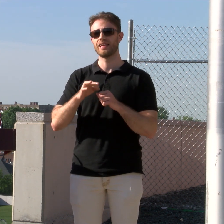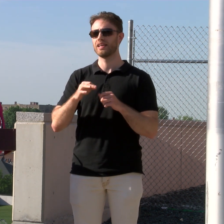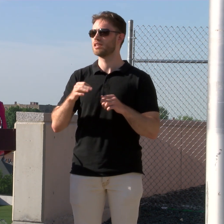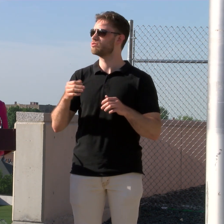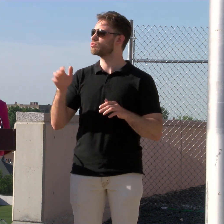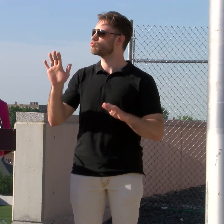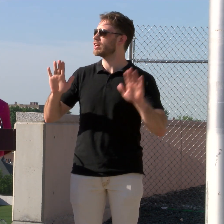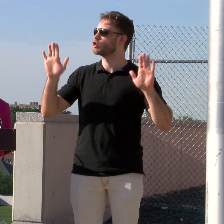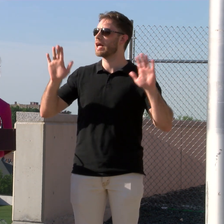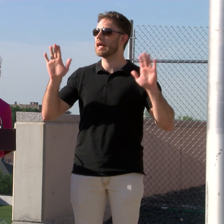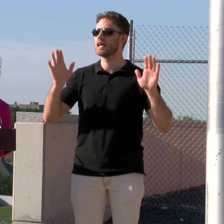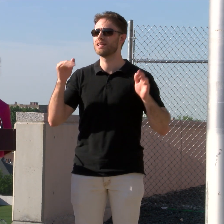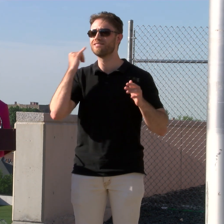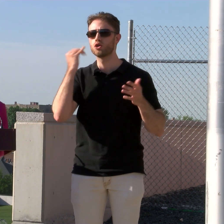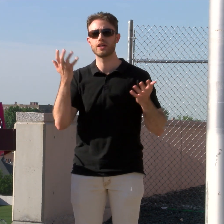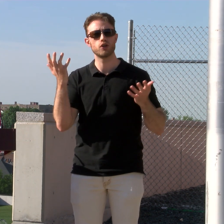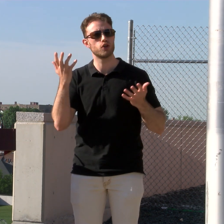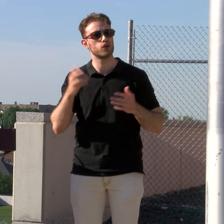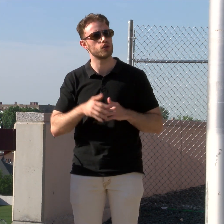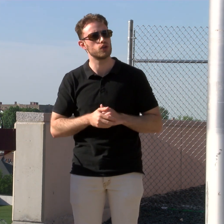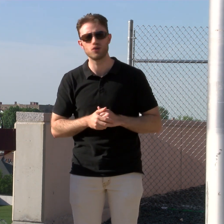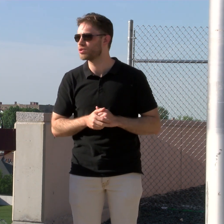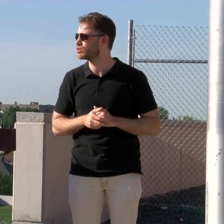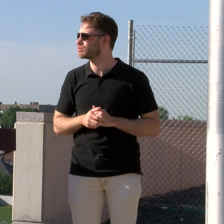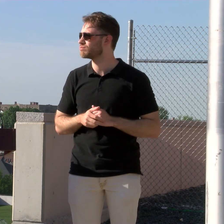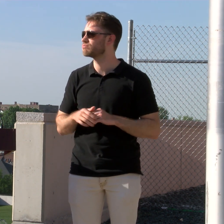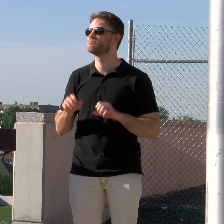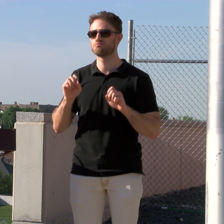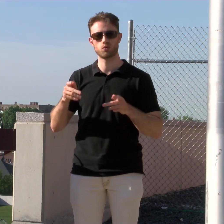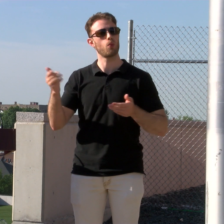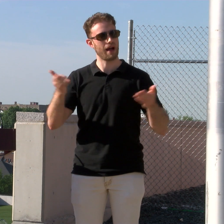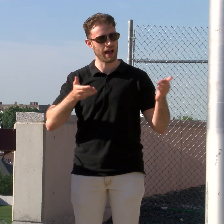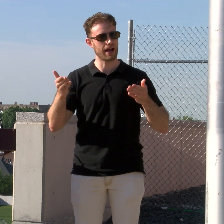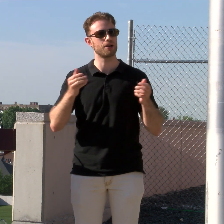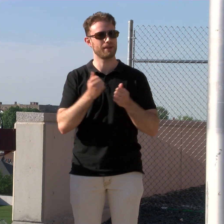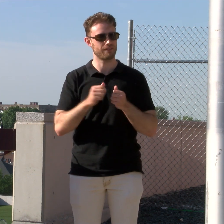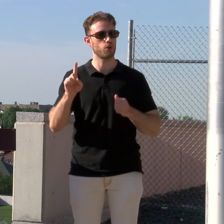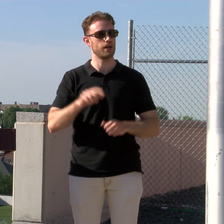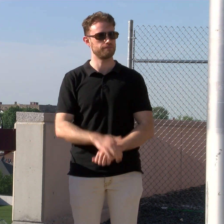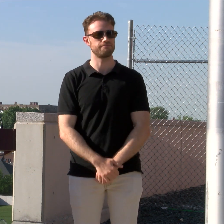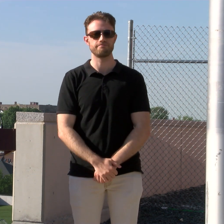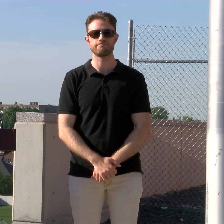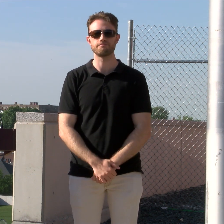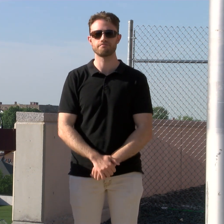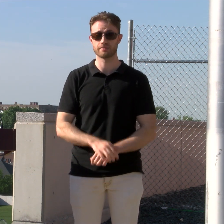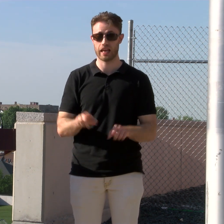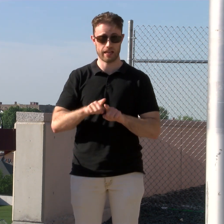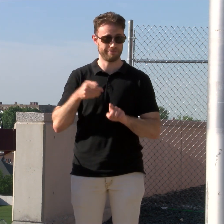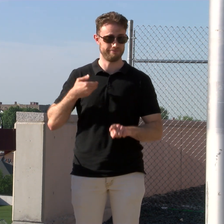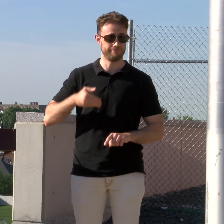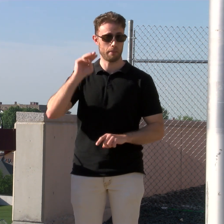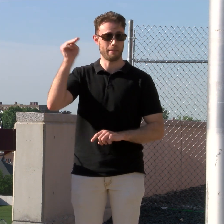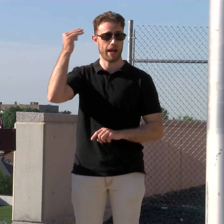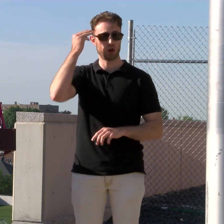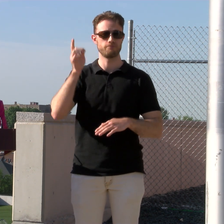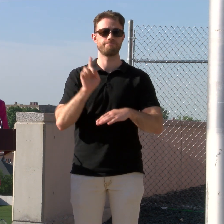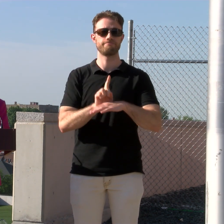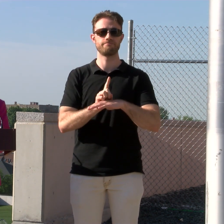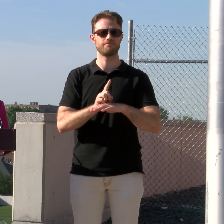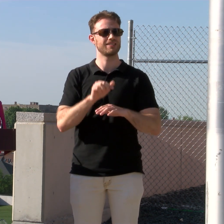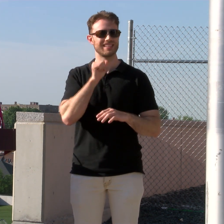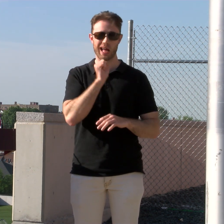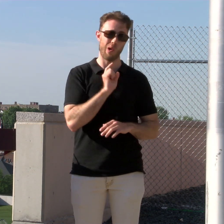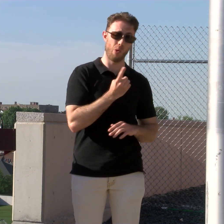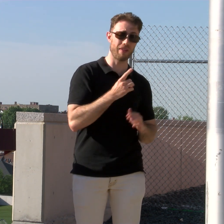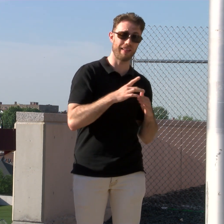you would raise your hands. Okay, well, welcome everyone. As mayor, I stand before you not